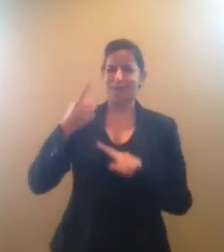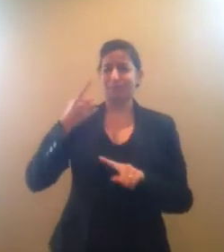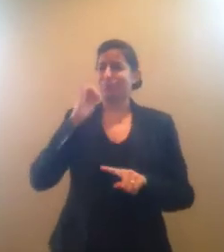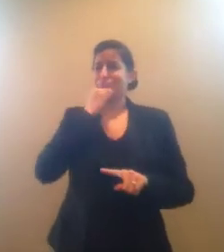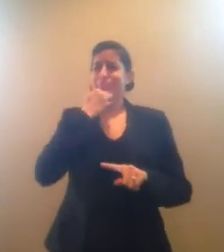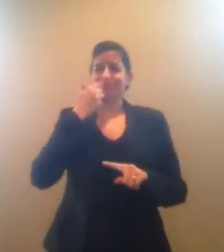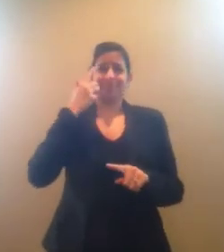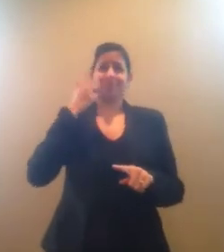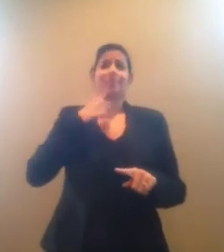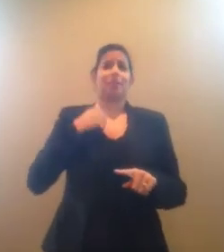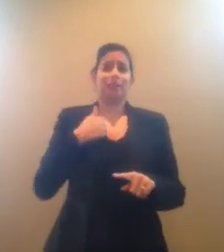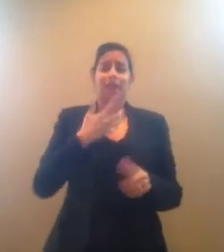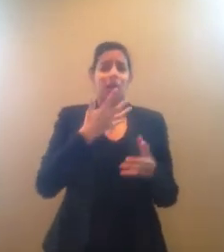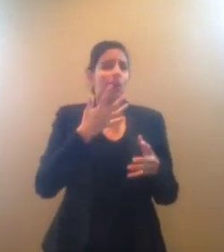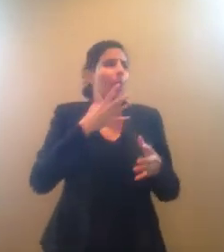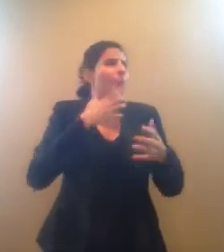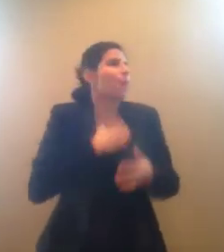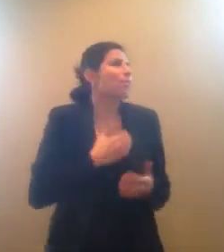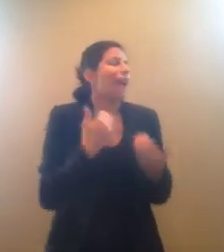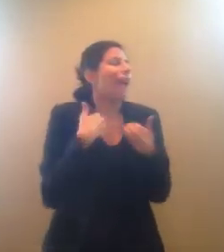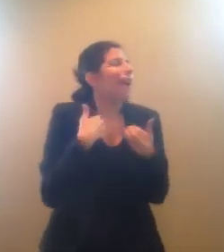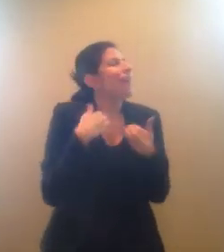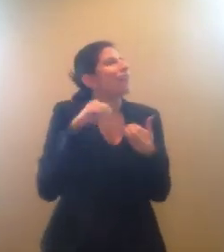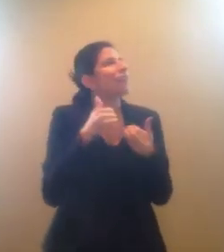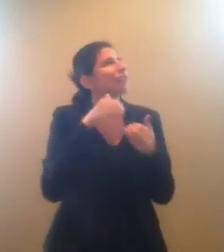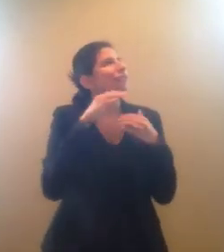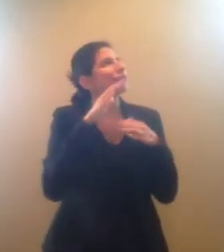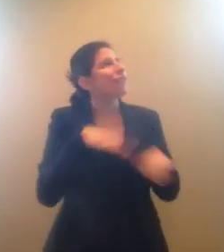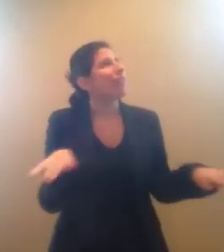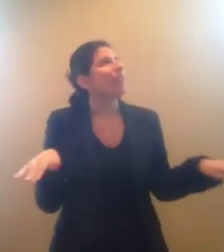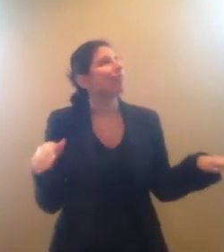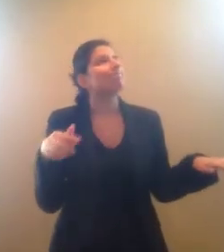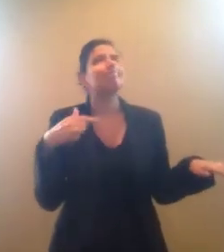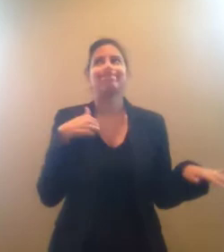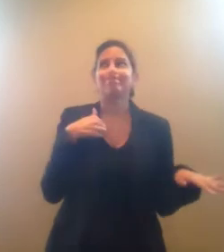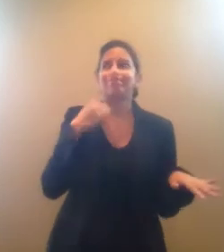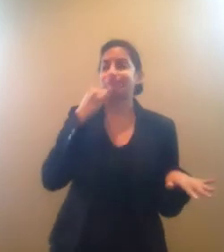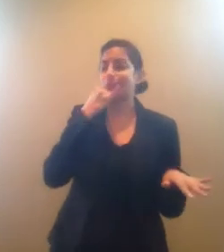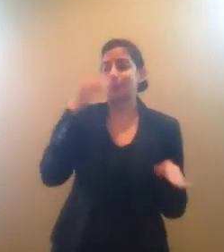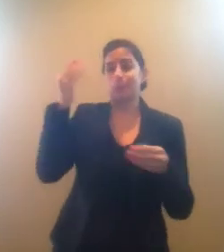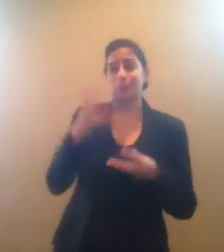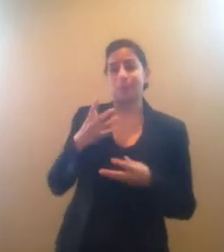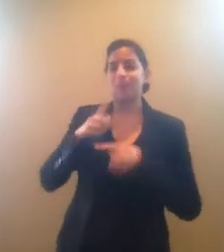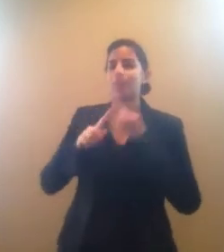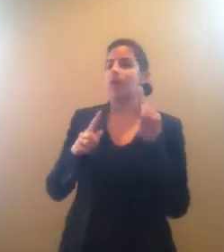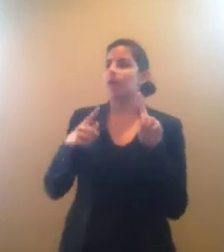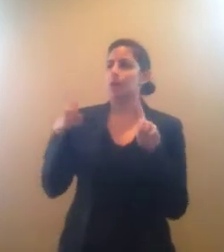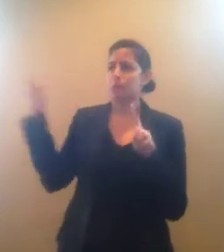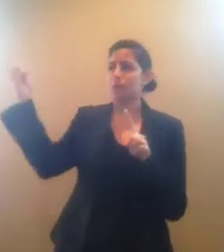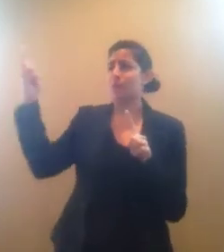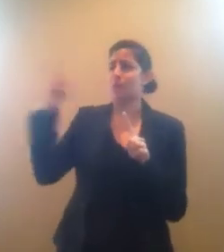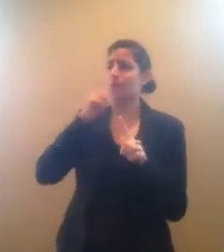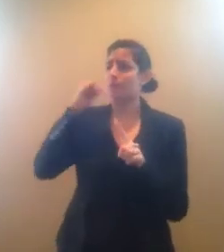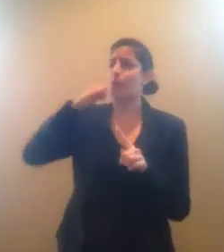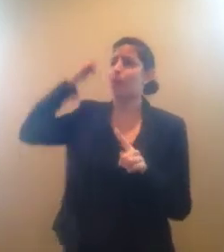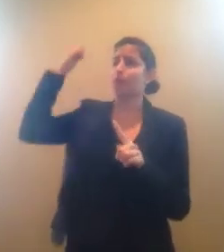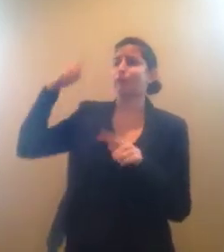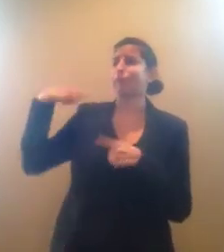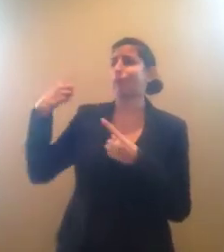had another child. So here, my friends Jean and Gail had not heard from me in about a year. And I suddenly was calling saying,